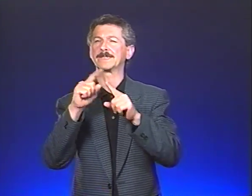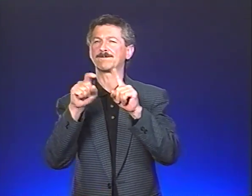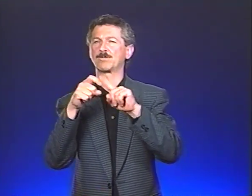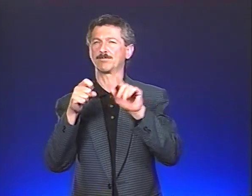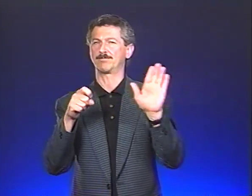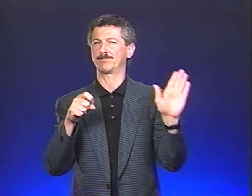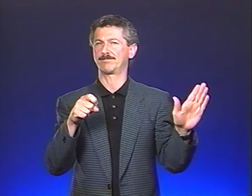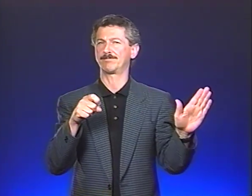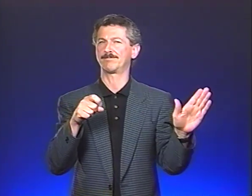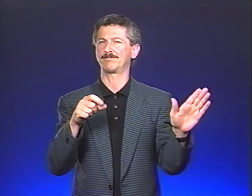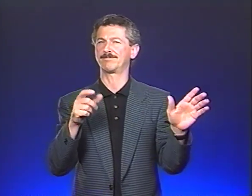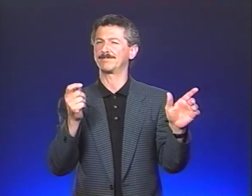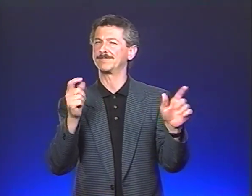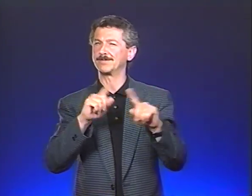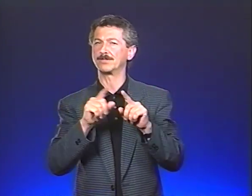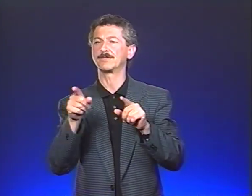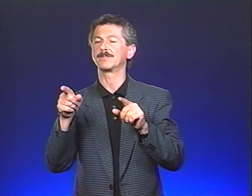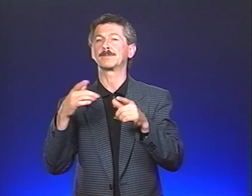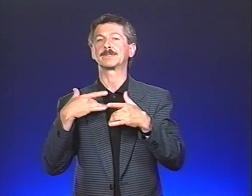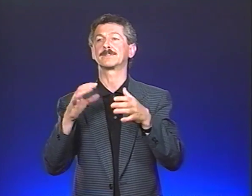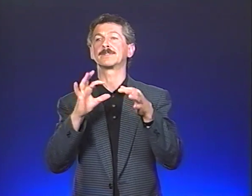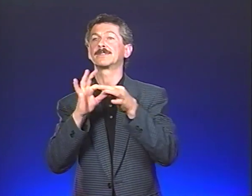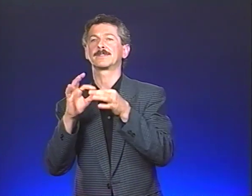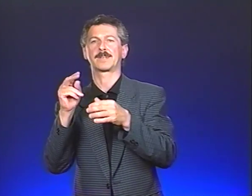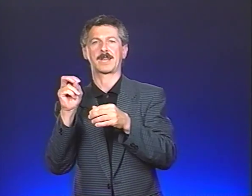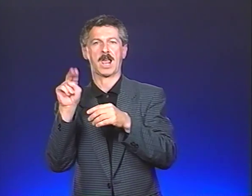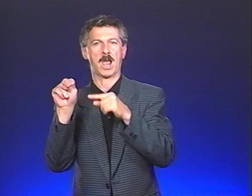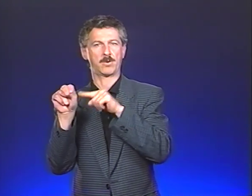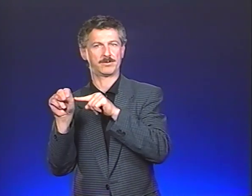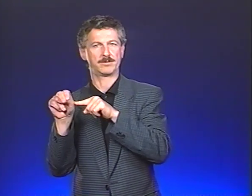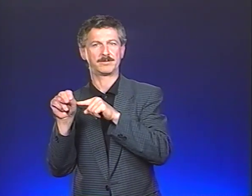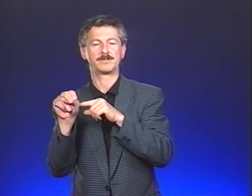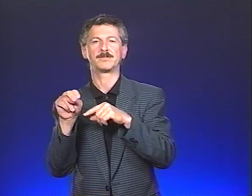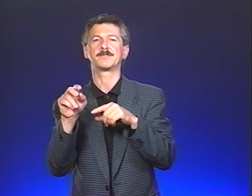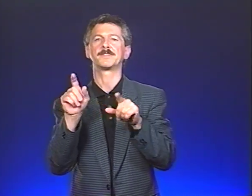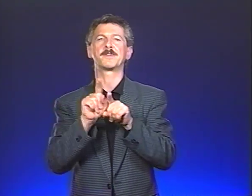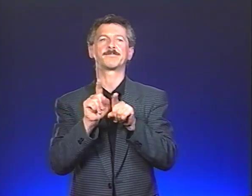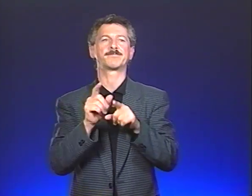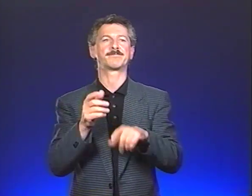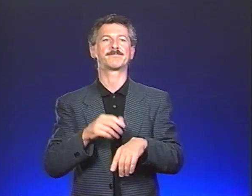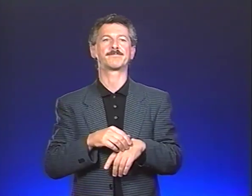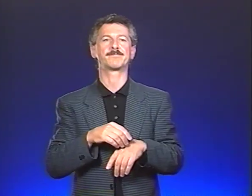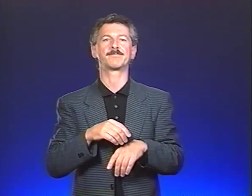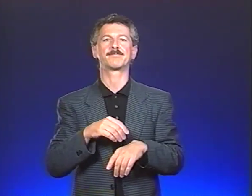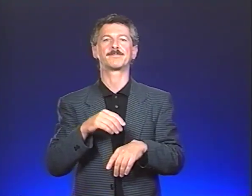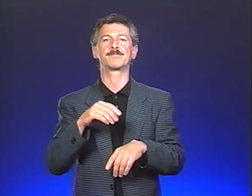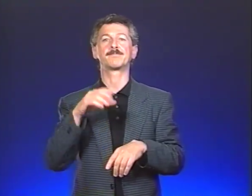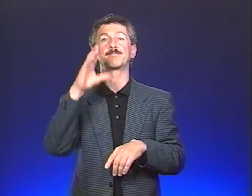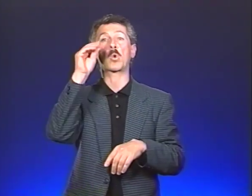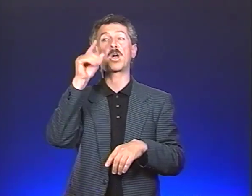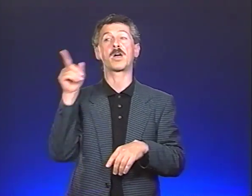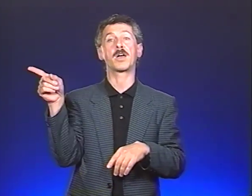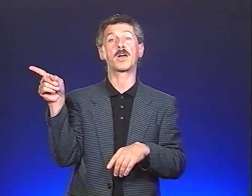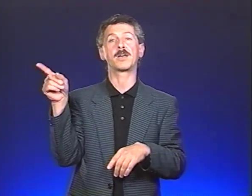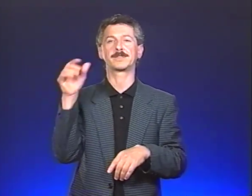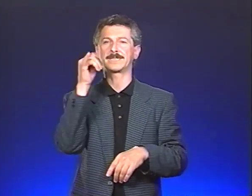ASL has another type of pointing sign called a determiner that functions a little bit differently. Determiners must occur with